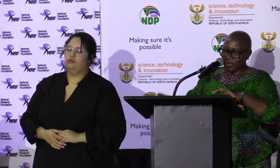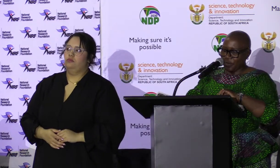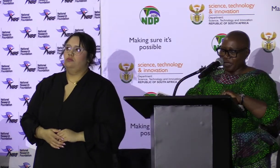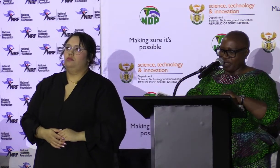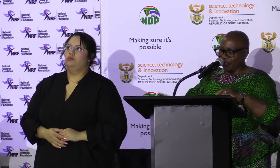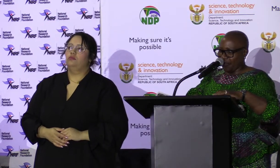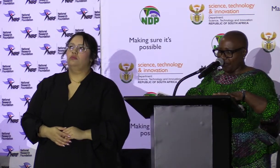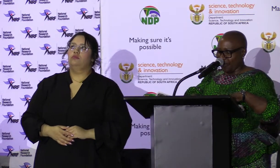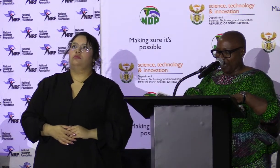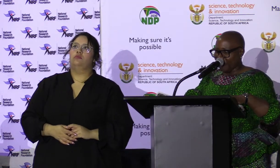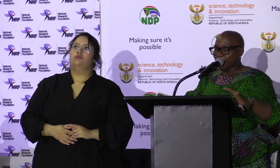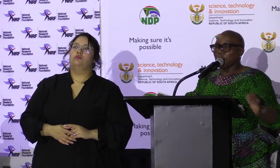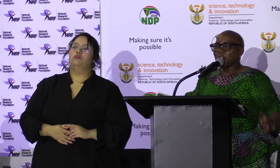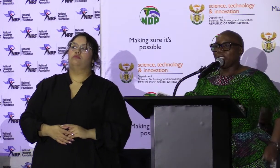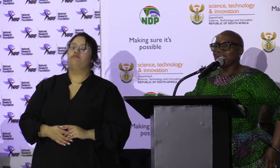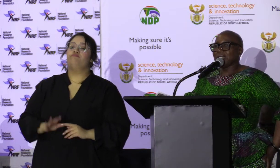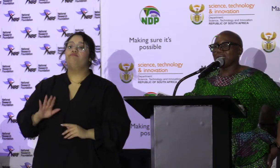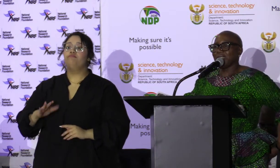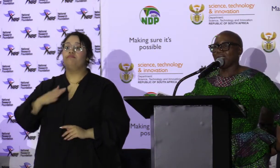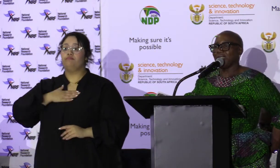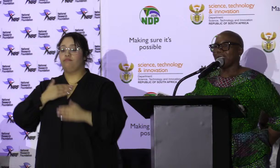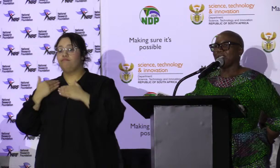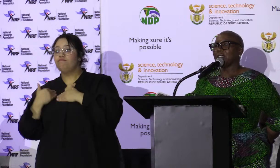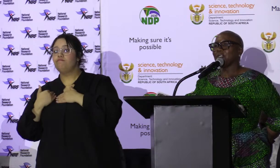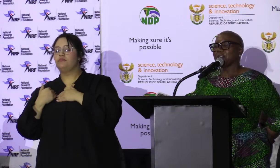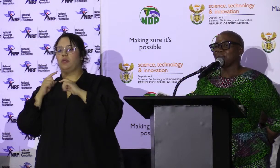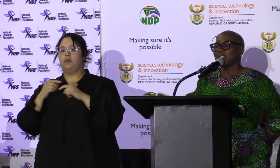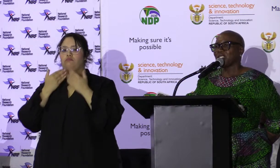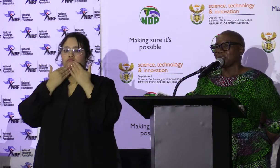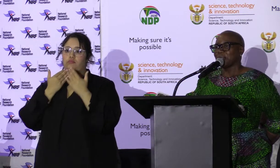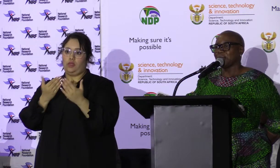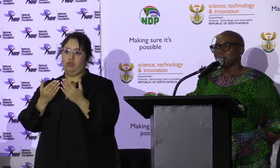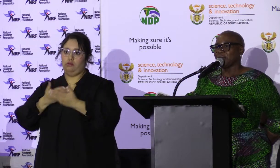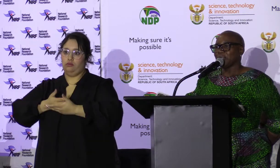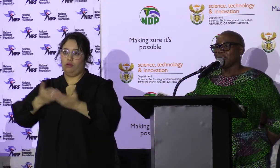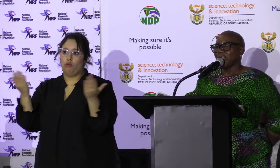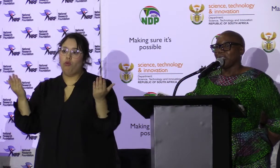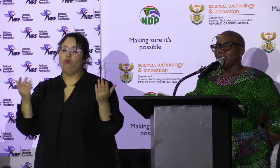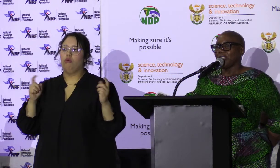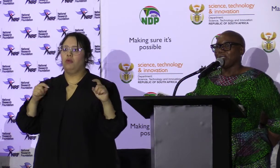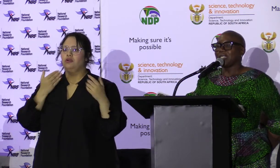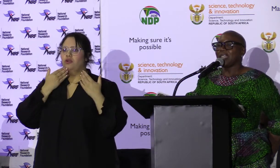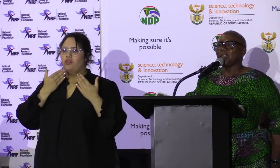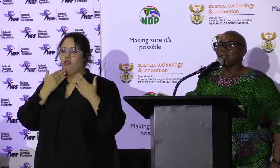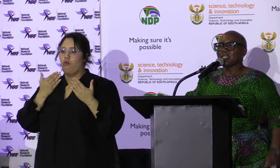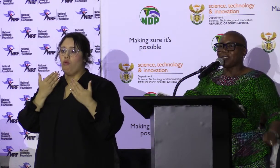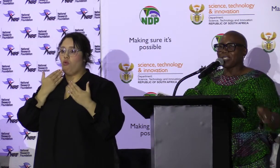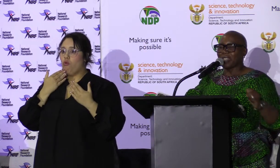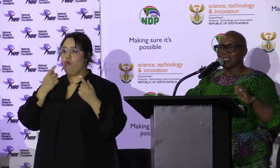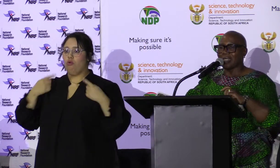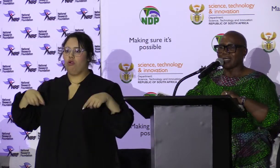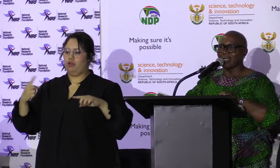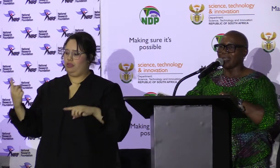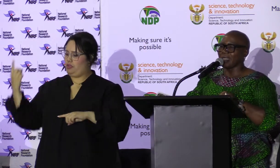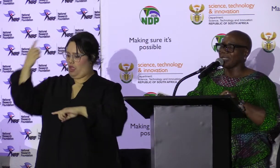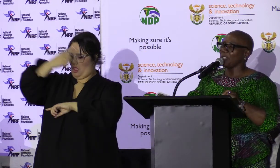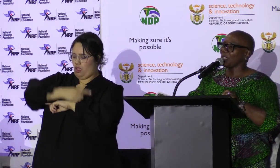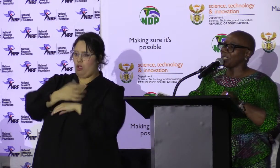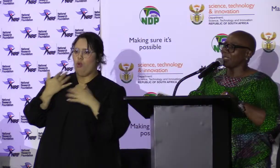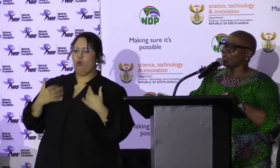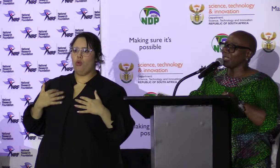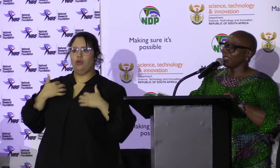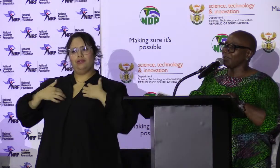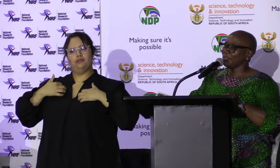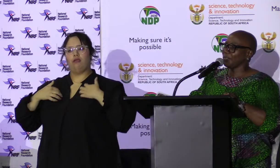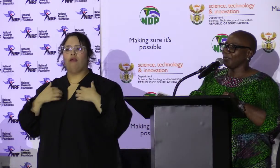For me, is to give a vote of thanks. Thank you very much. The day was very exciting. The